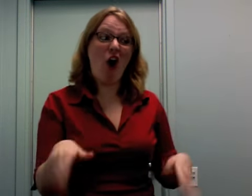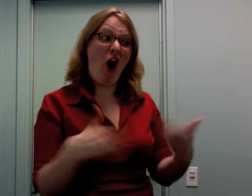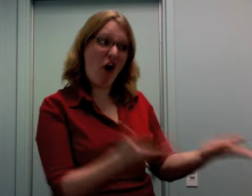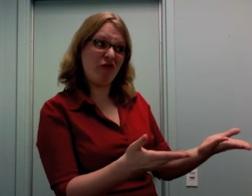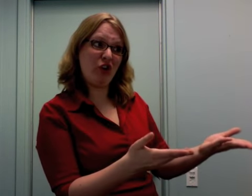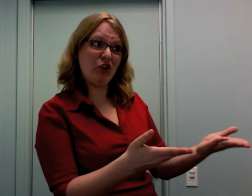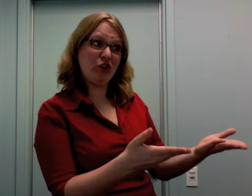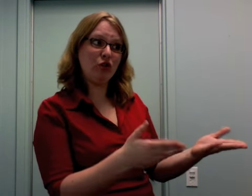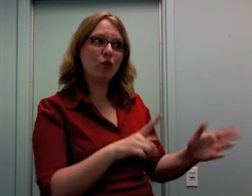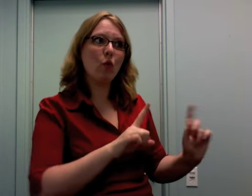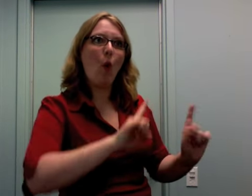him.